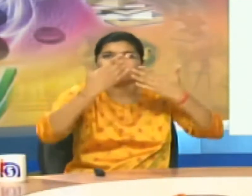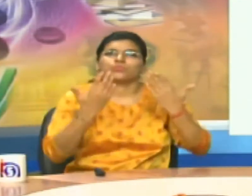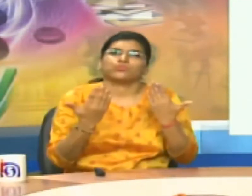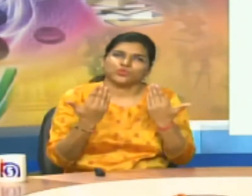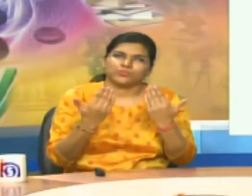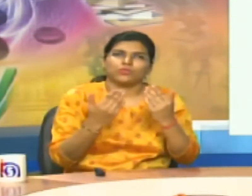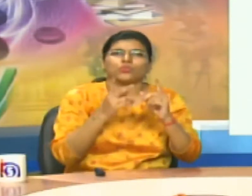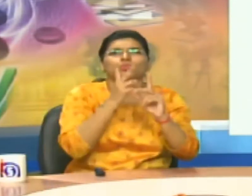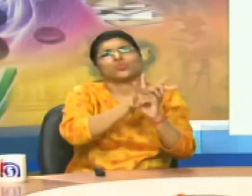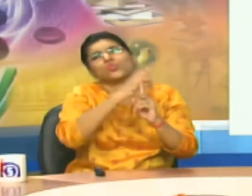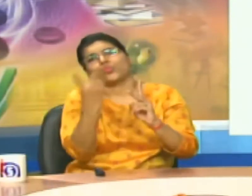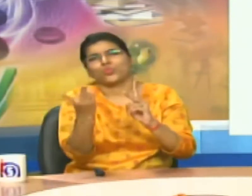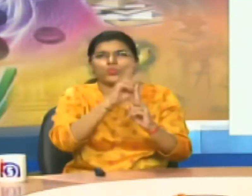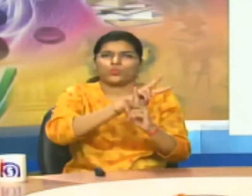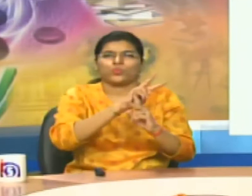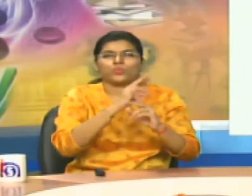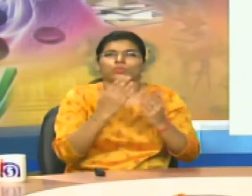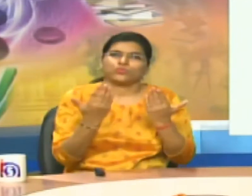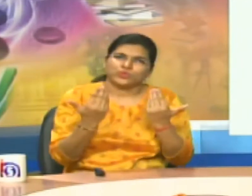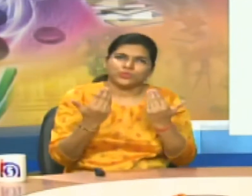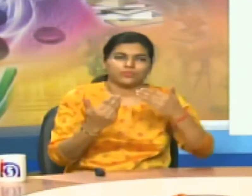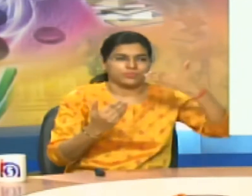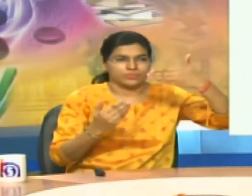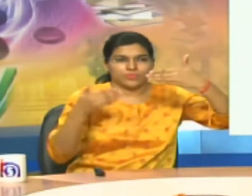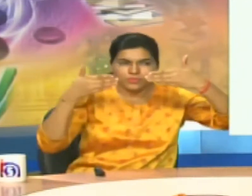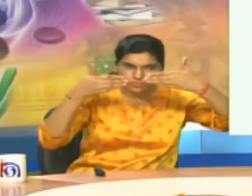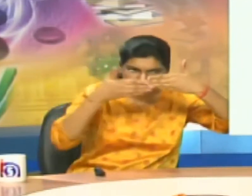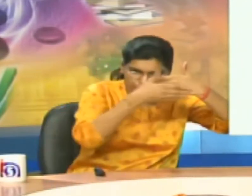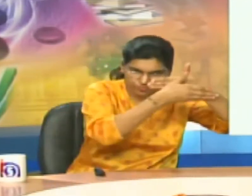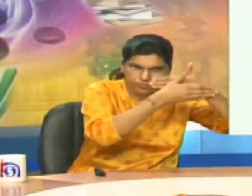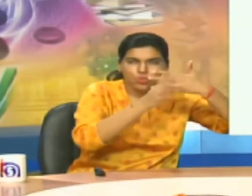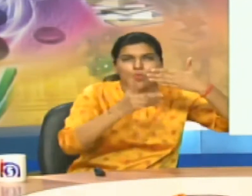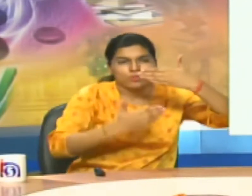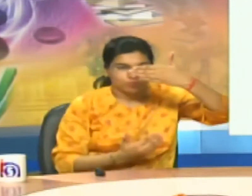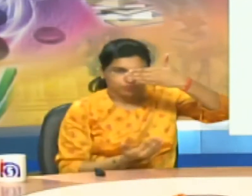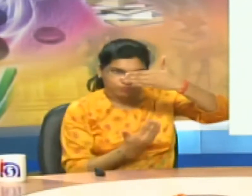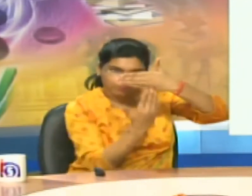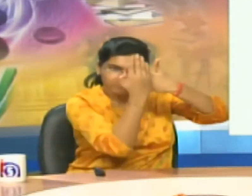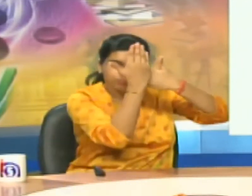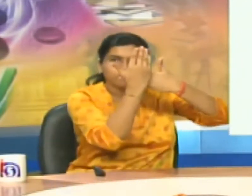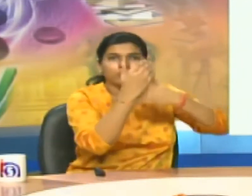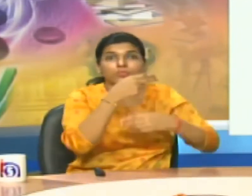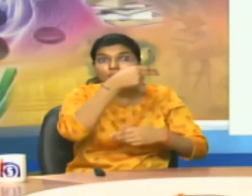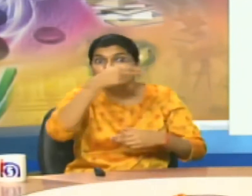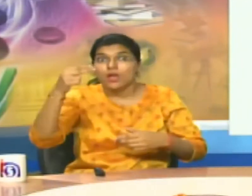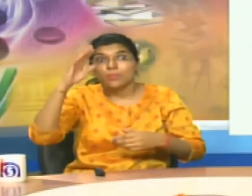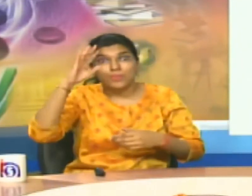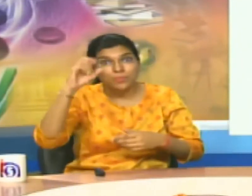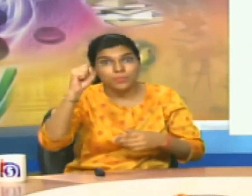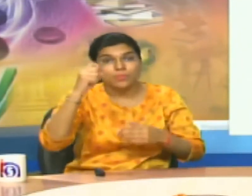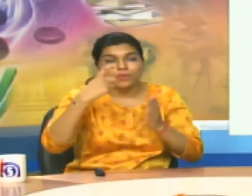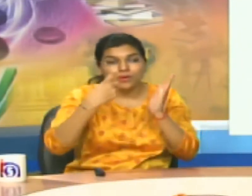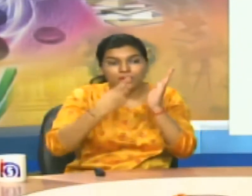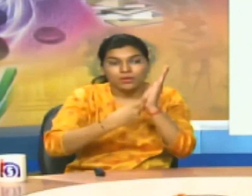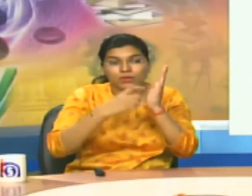or from vertical or horizontal way, both ways it can go behind that. It can go downward to upward